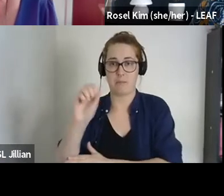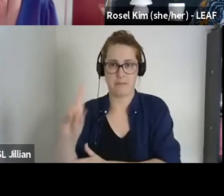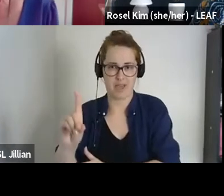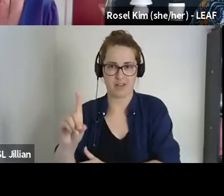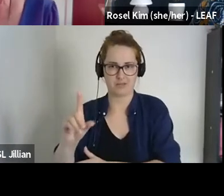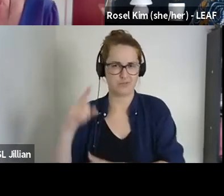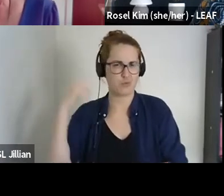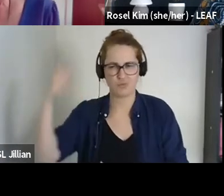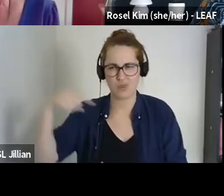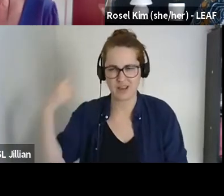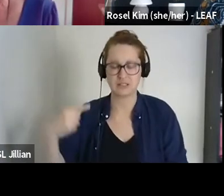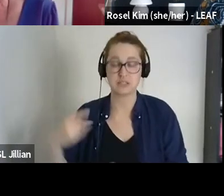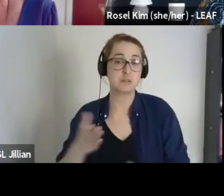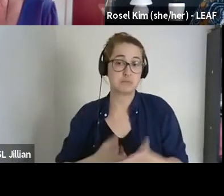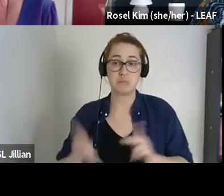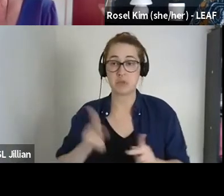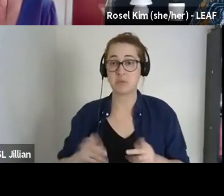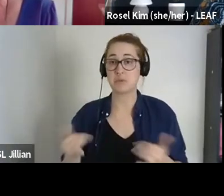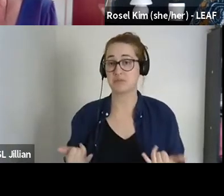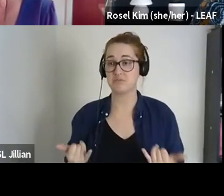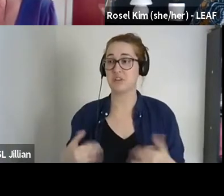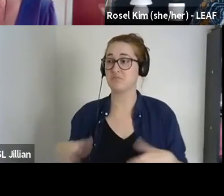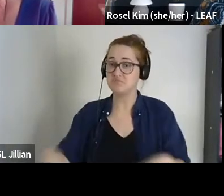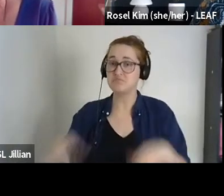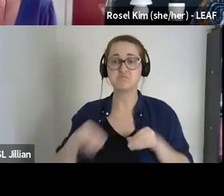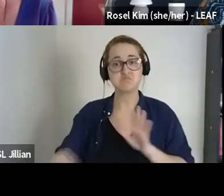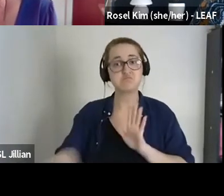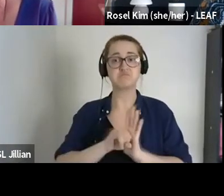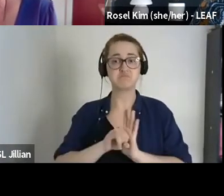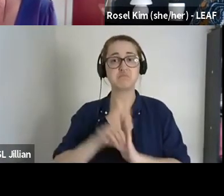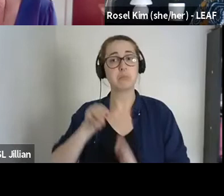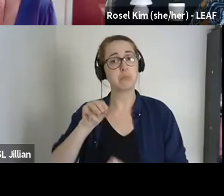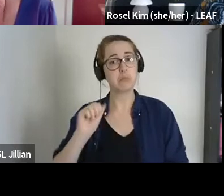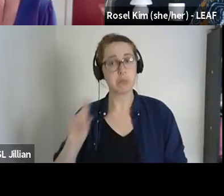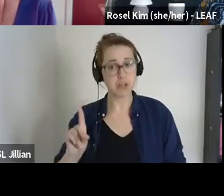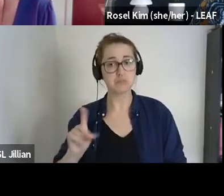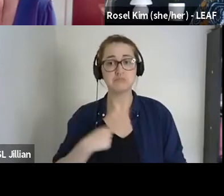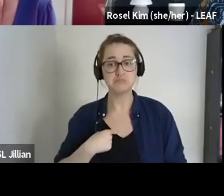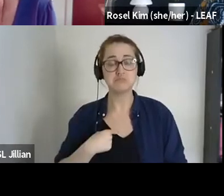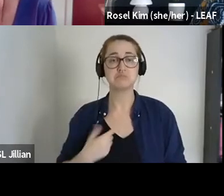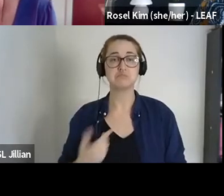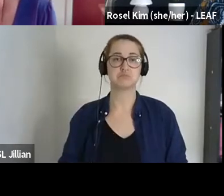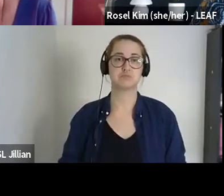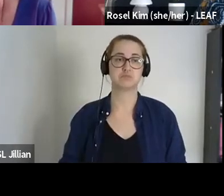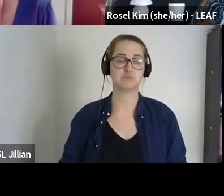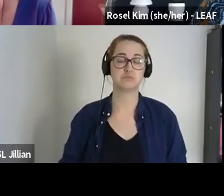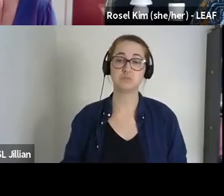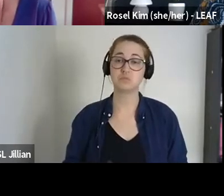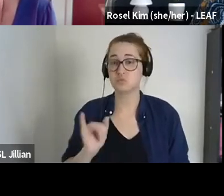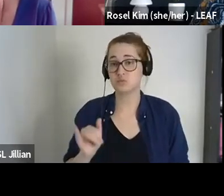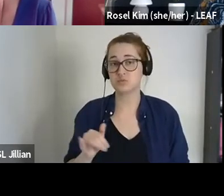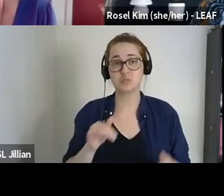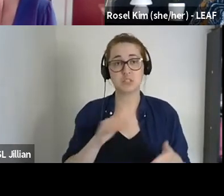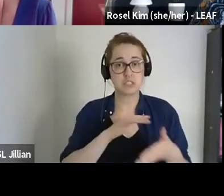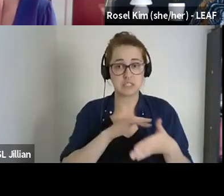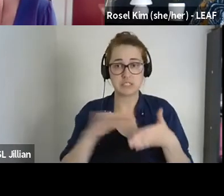been reclaimed by some communities to refer to referring to themselves as mad people, or the study of